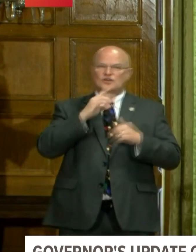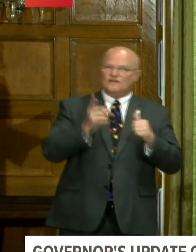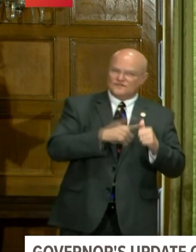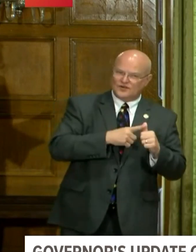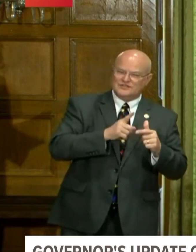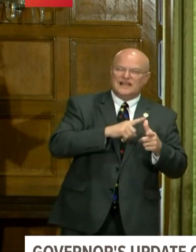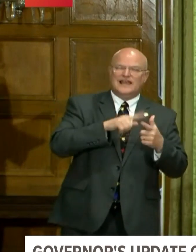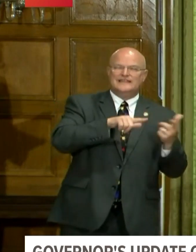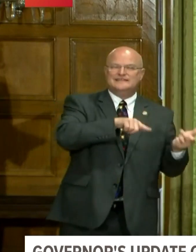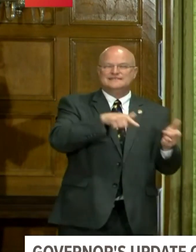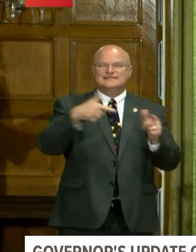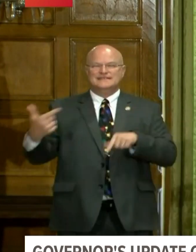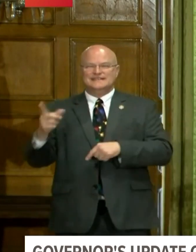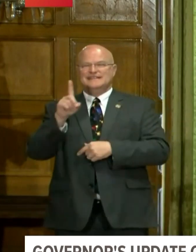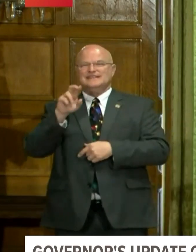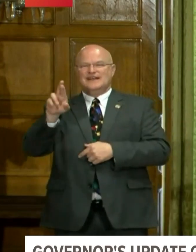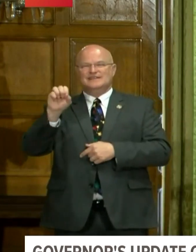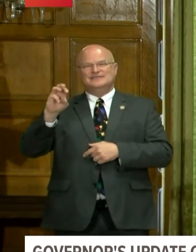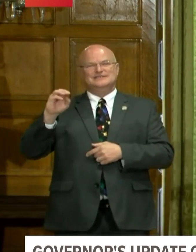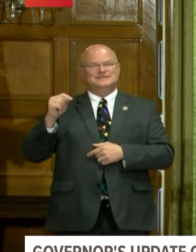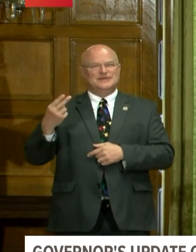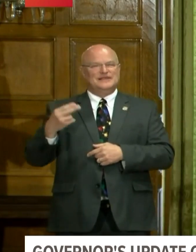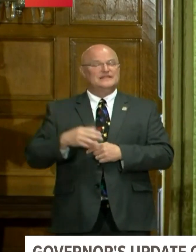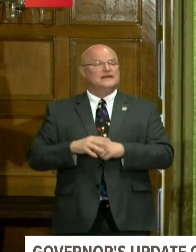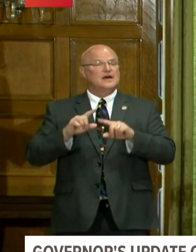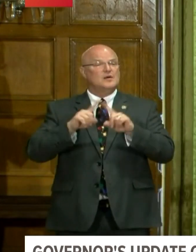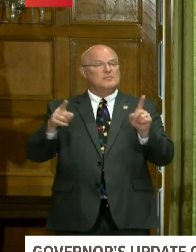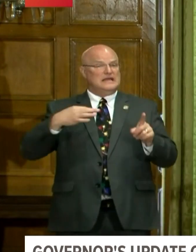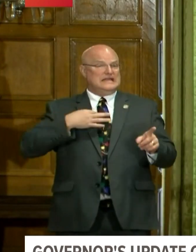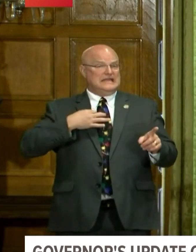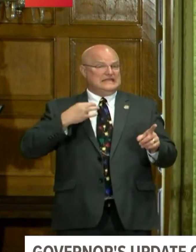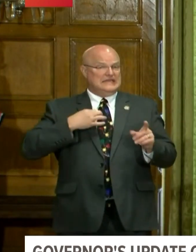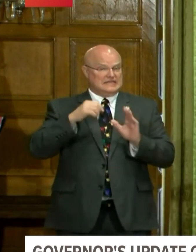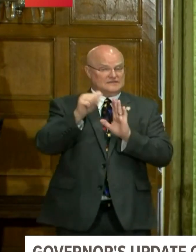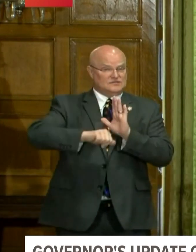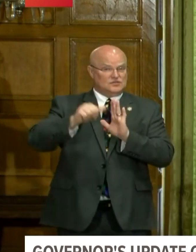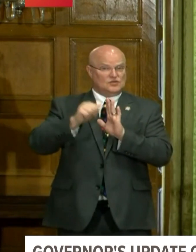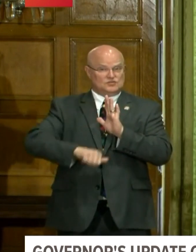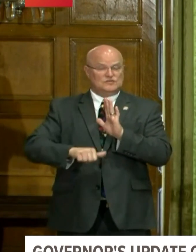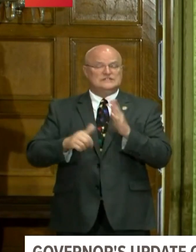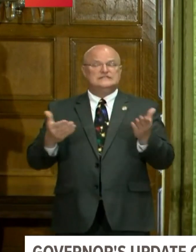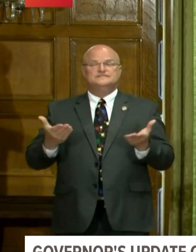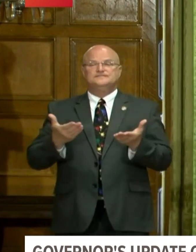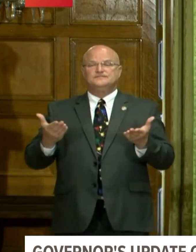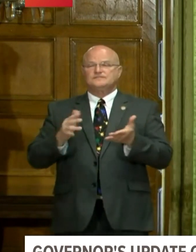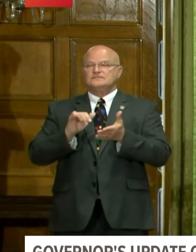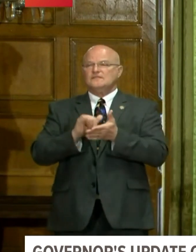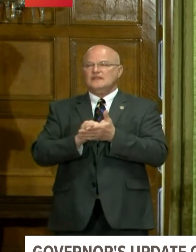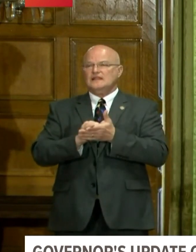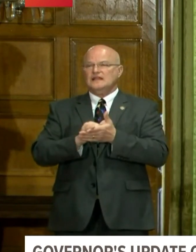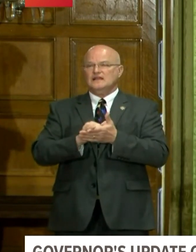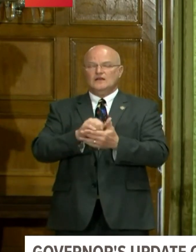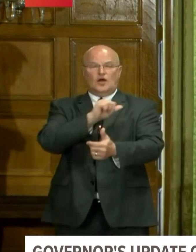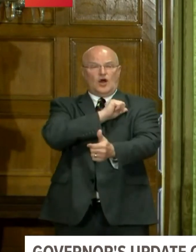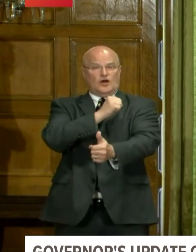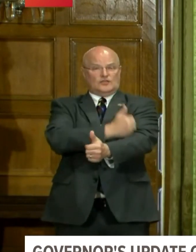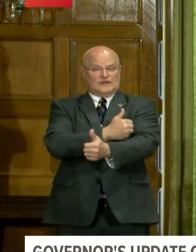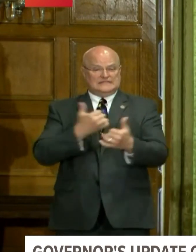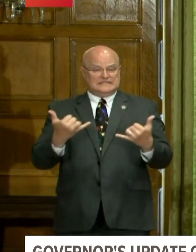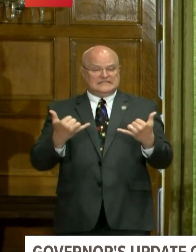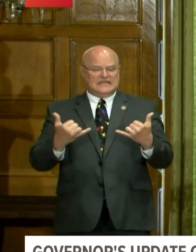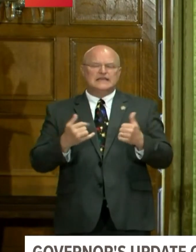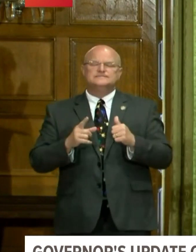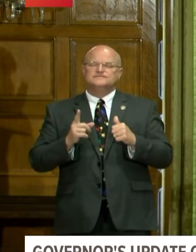and let Dr. Smith comment. But in terms of the elective procedures and surgeries that are authorized today, I